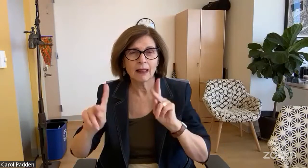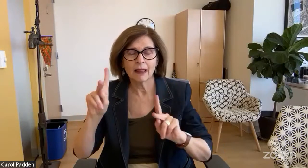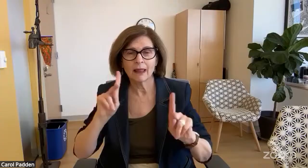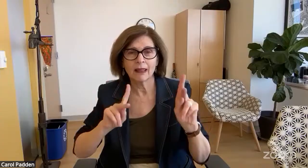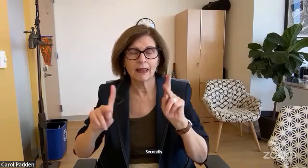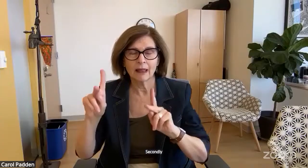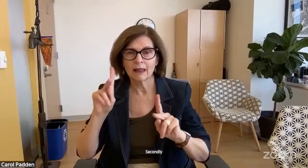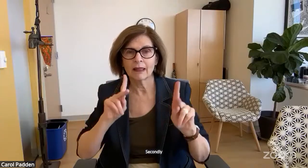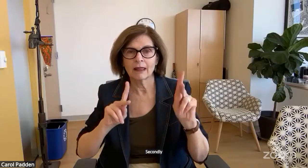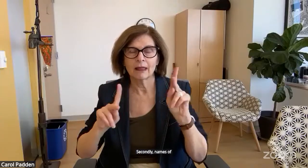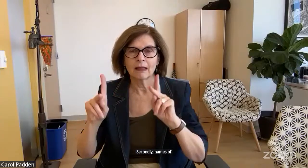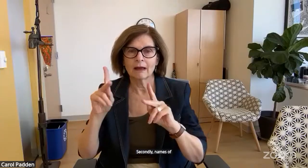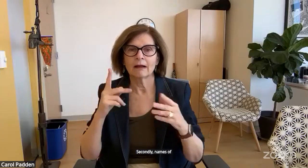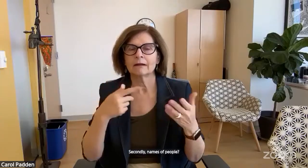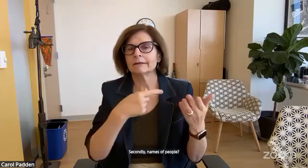Secondly, names of people.